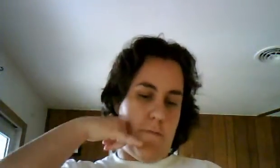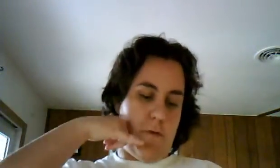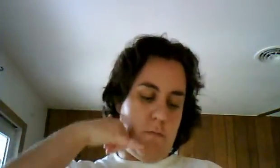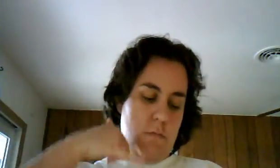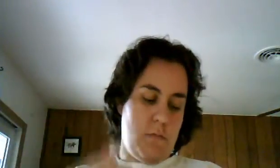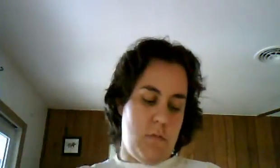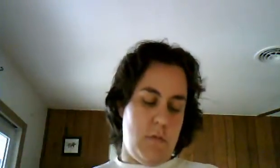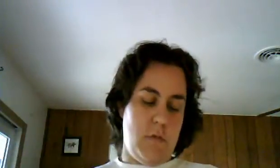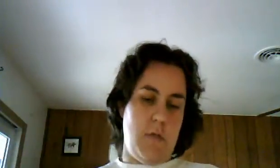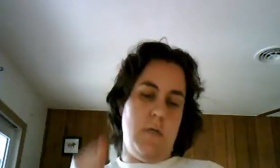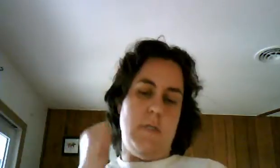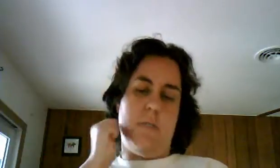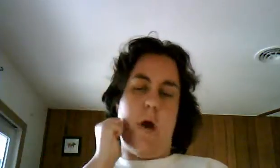Telephone. Tomorrow?